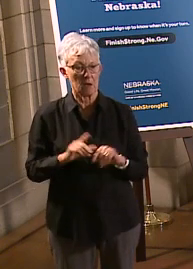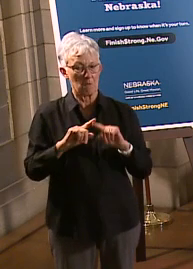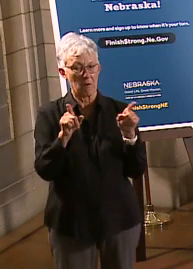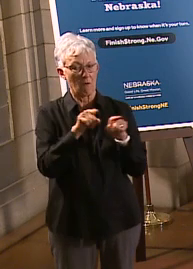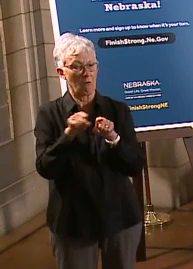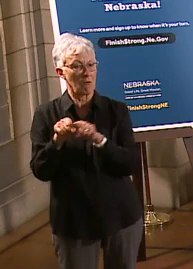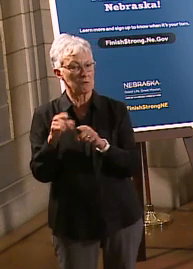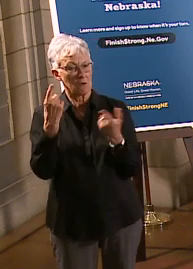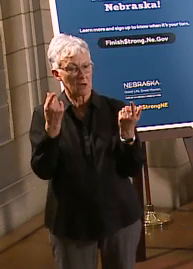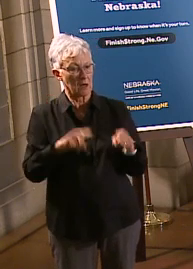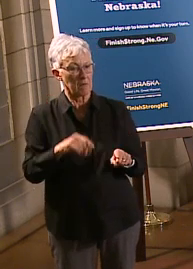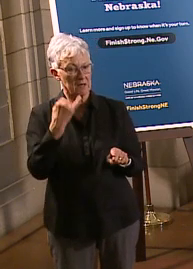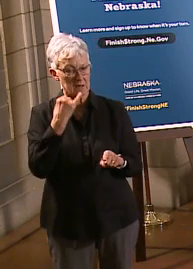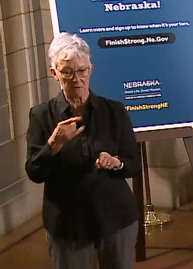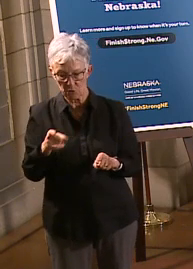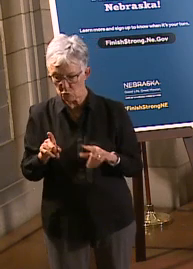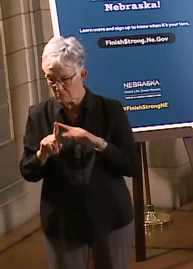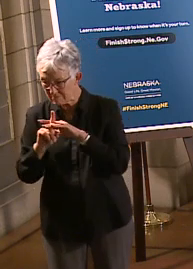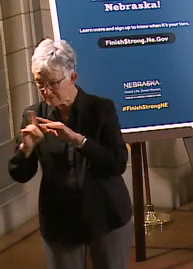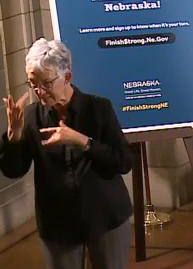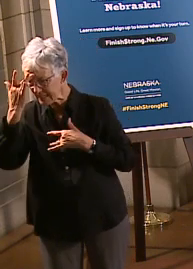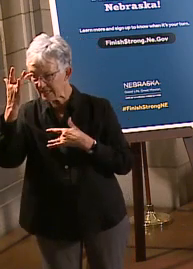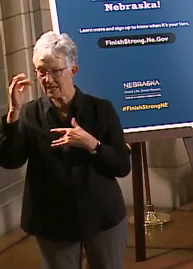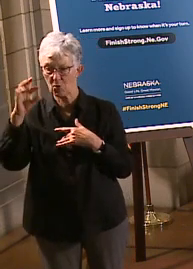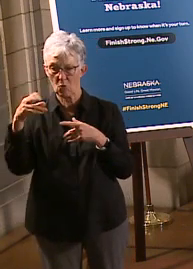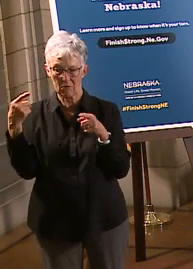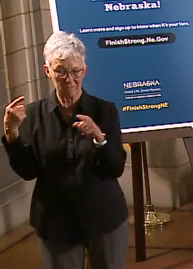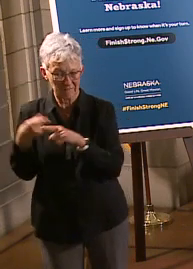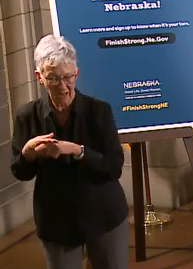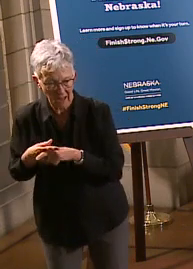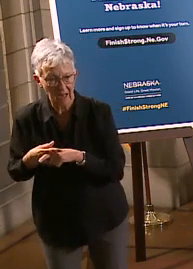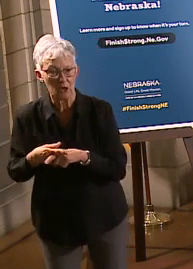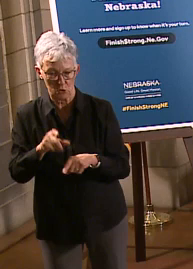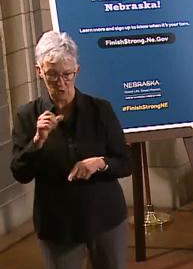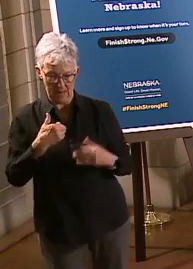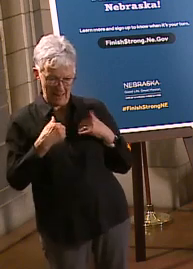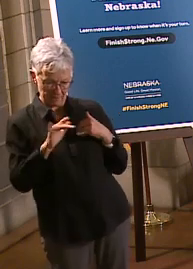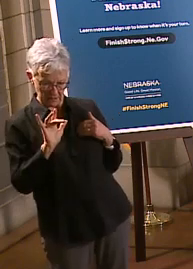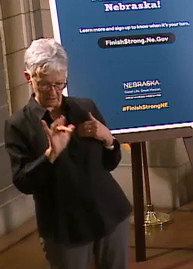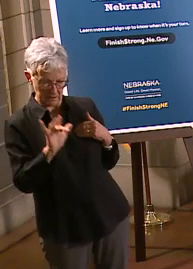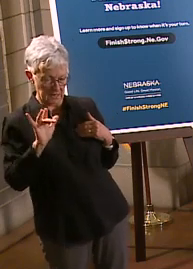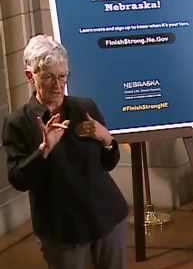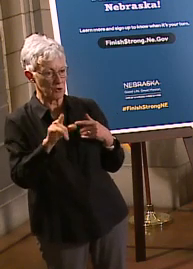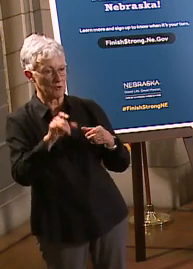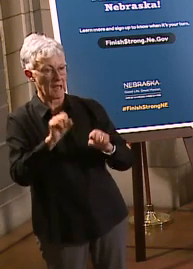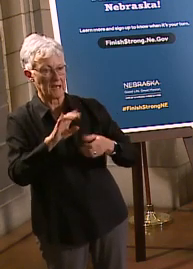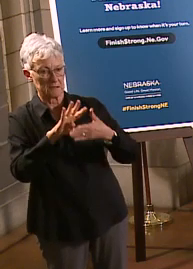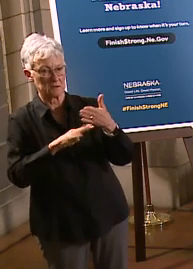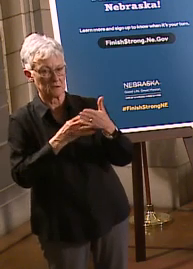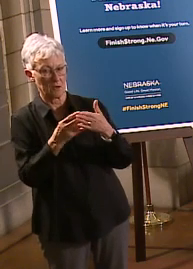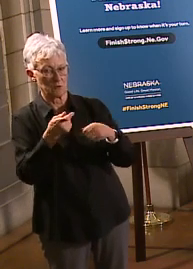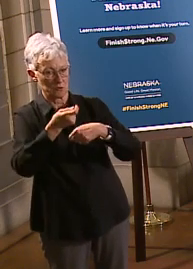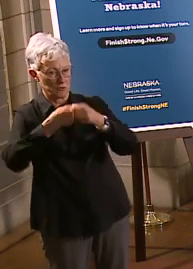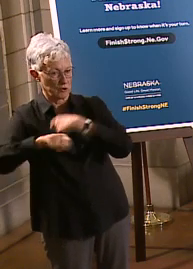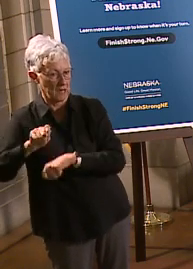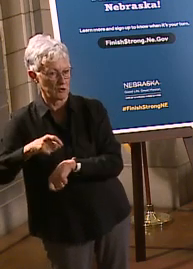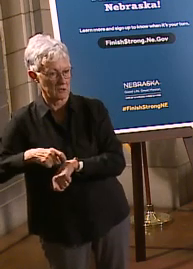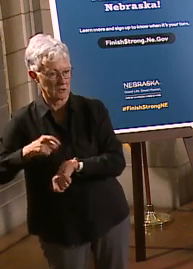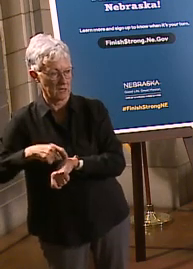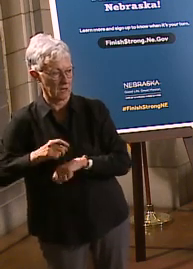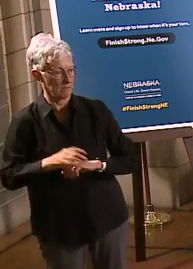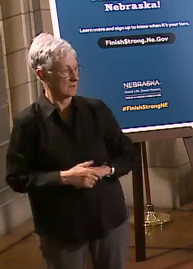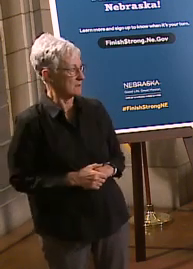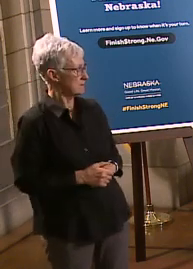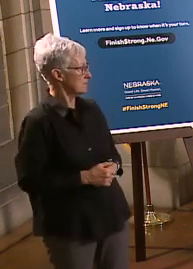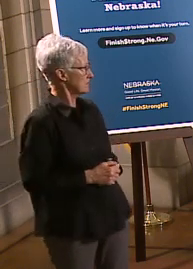can either reschedule or cancel. So it's very much in your hands, and you can do what you need to do. Go ahead and go